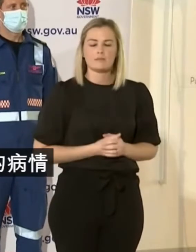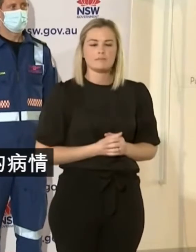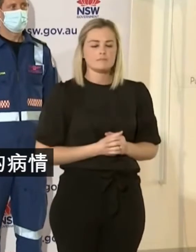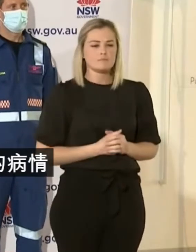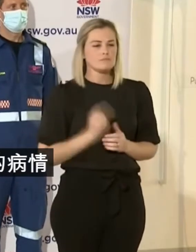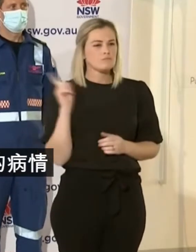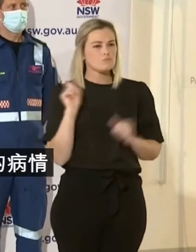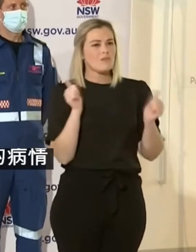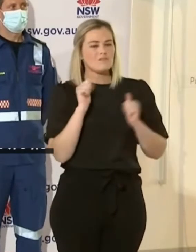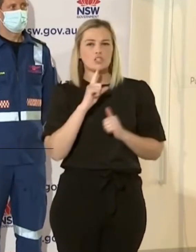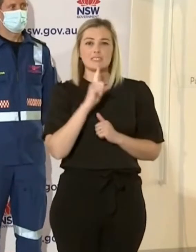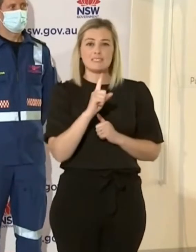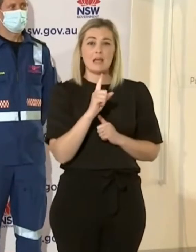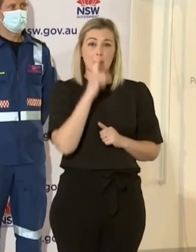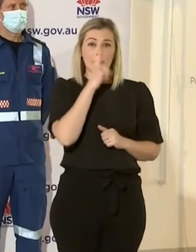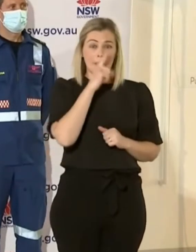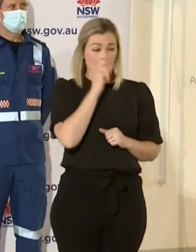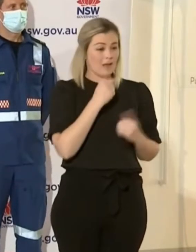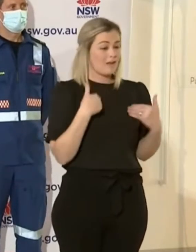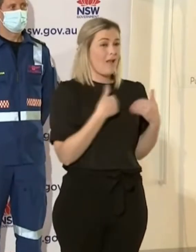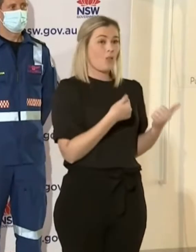deteriorate, that number keeps rising?